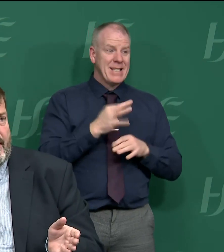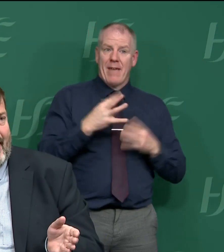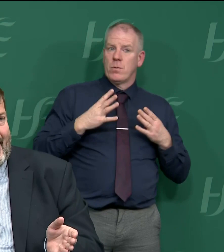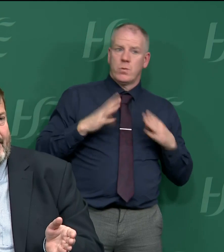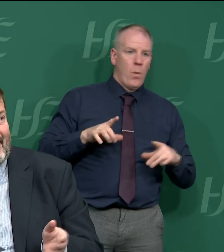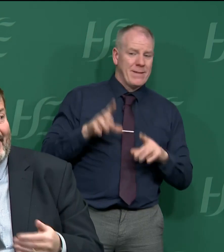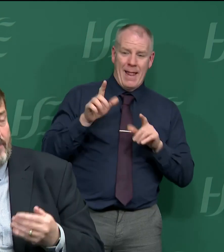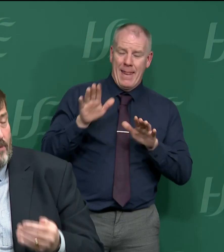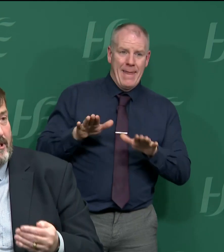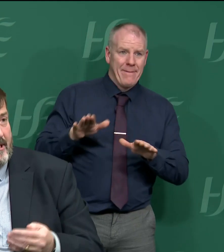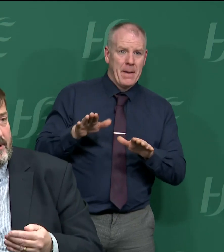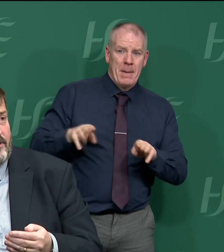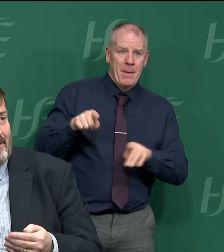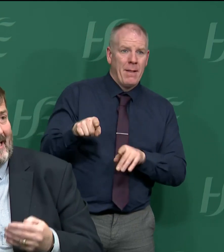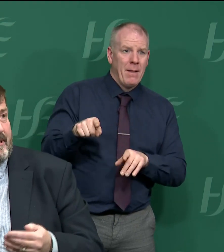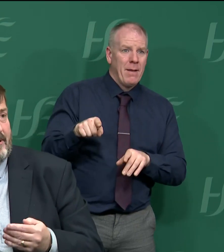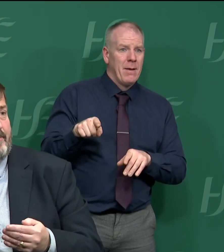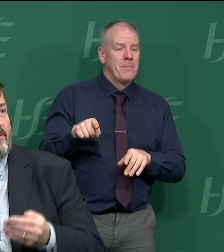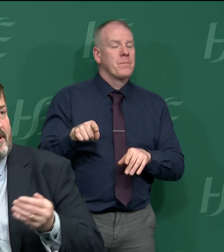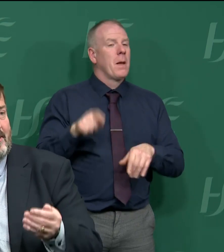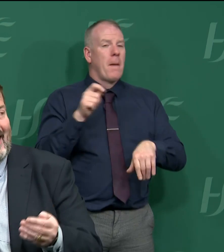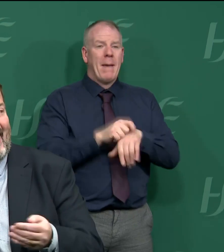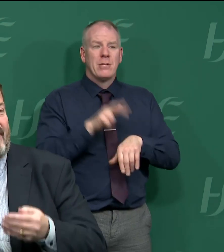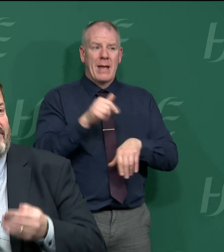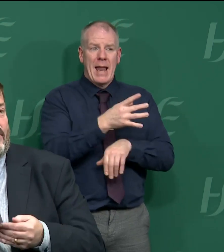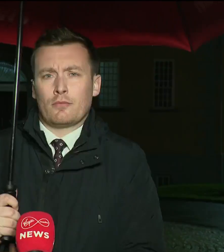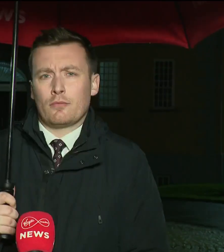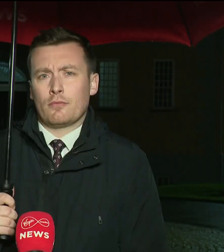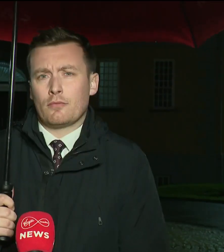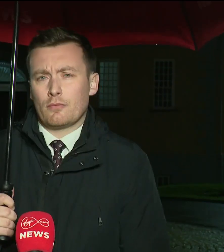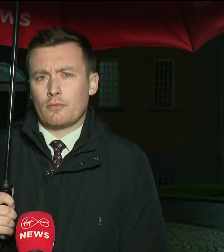do. And at the moment, the best we can do is ask people to bear with us.